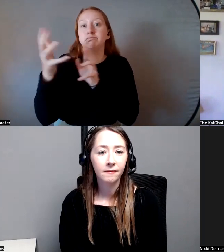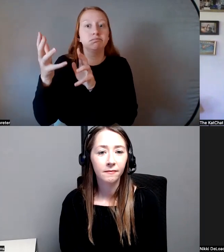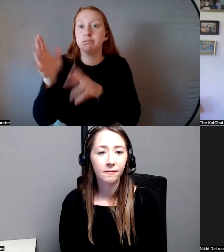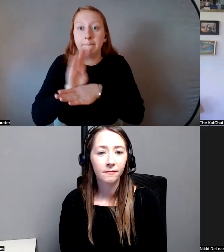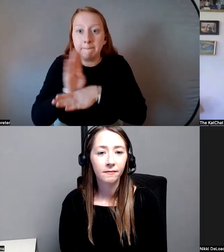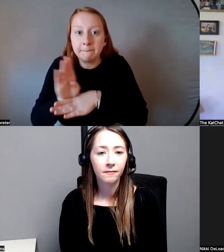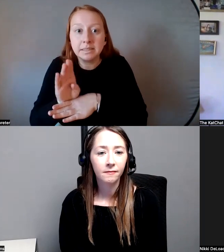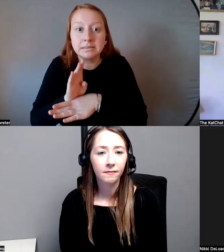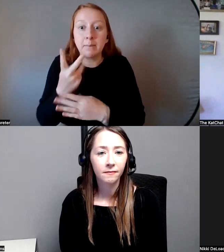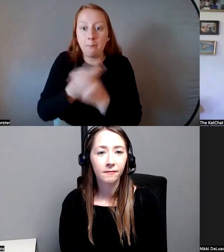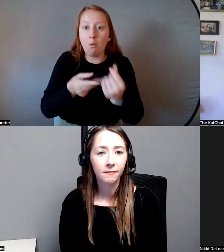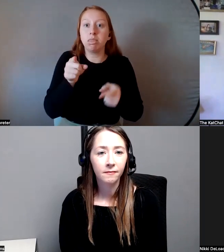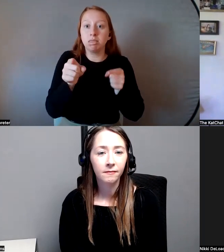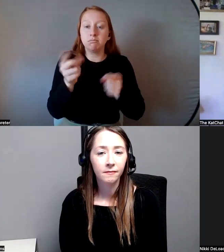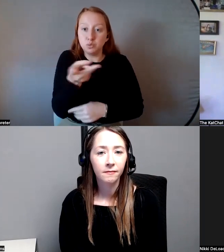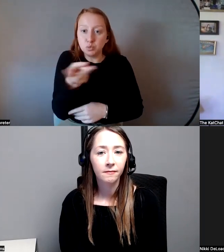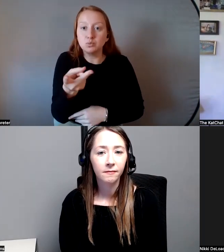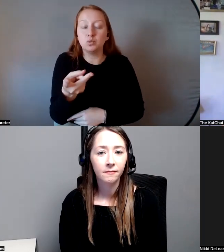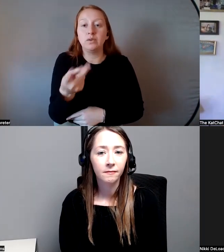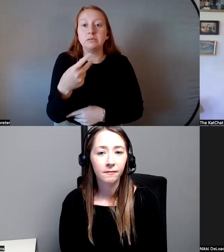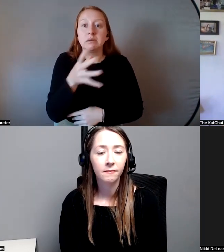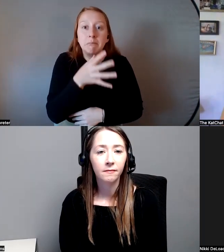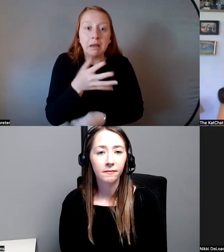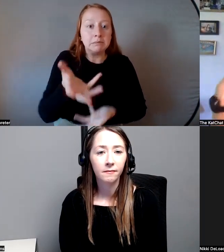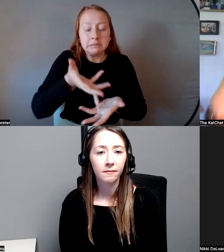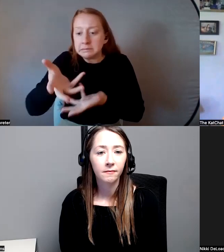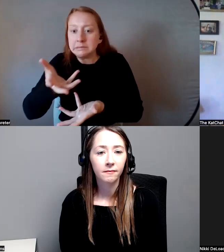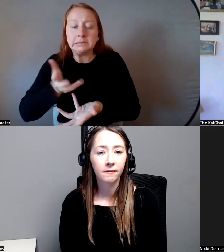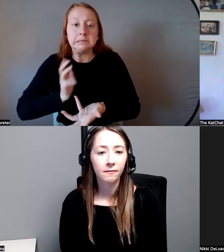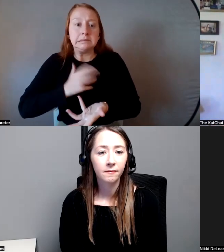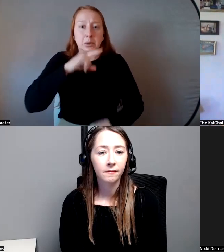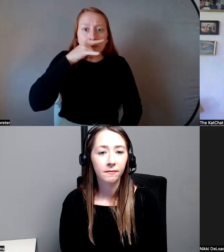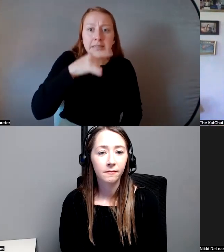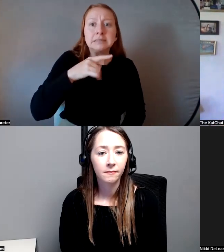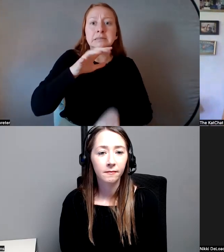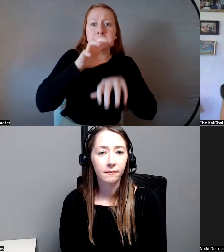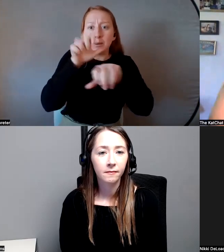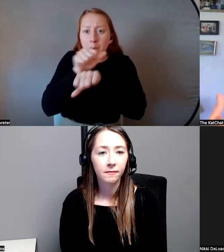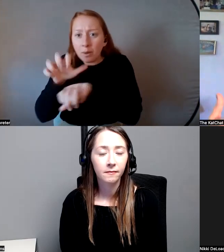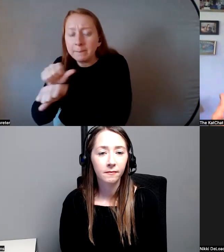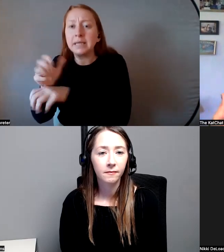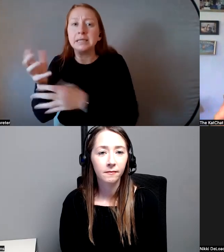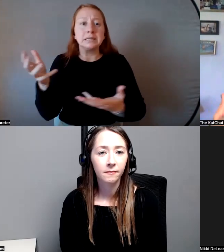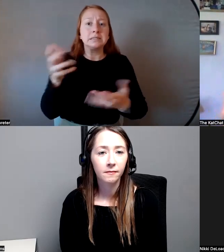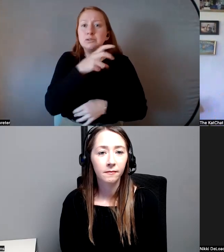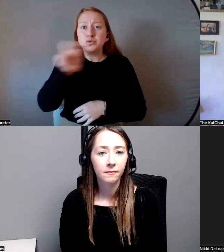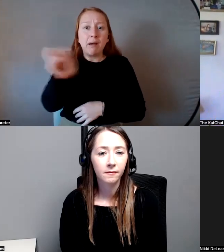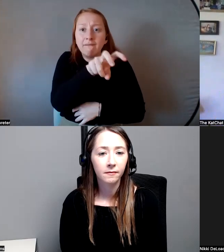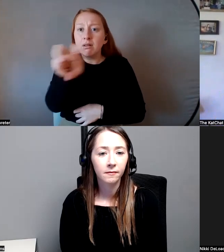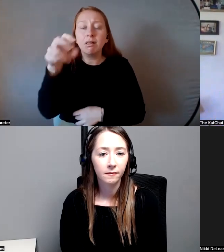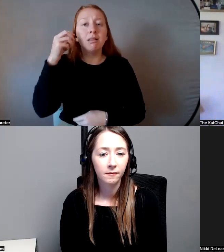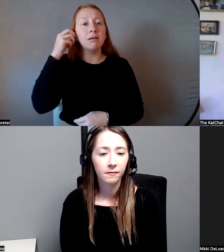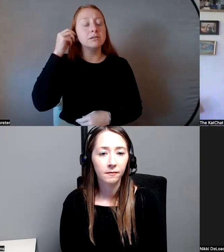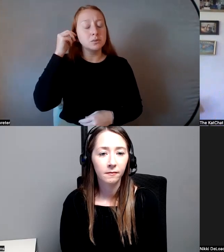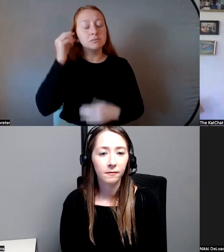and I are moms dealing with kids, dealing with appointments, dealing with travel. So I